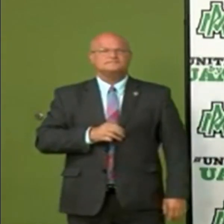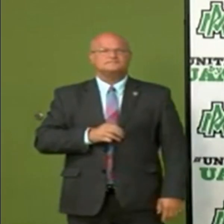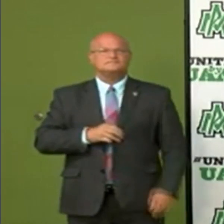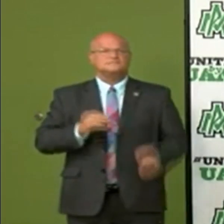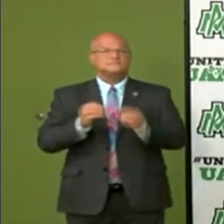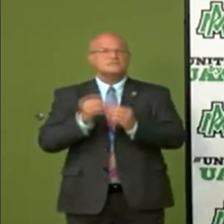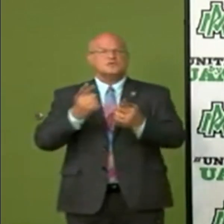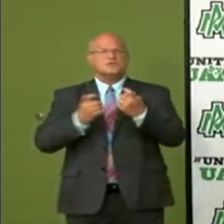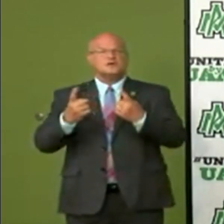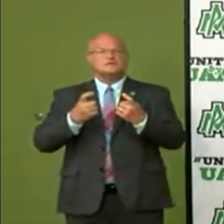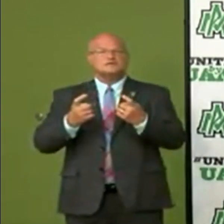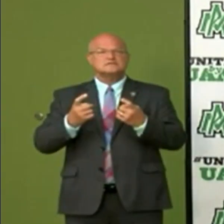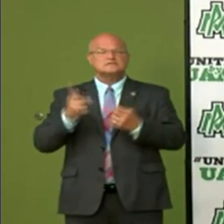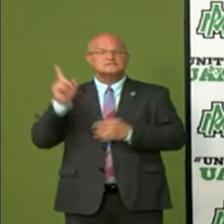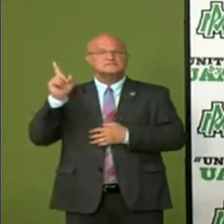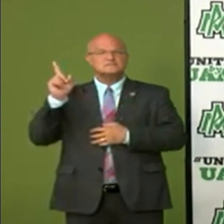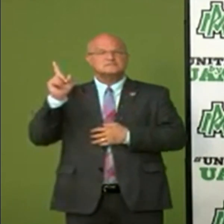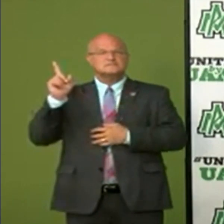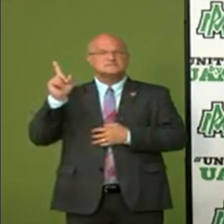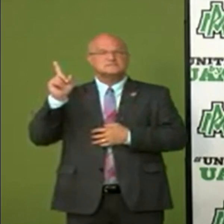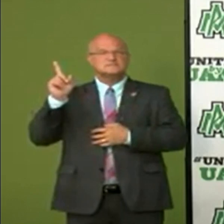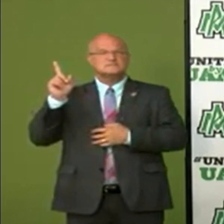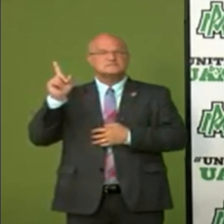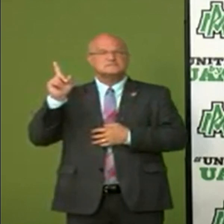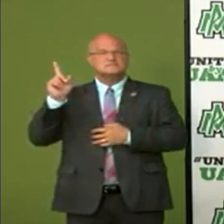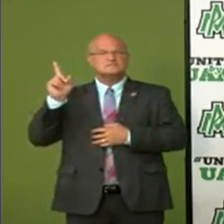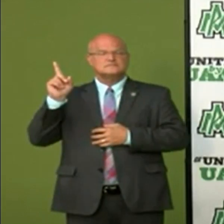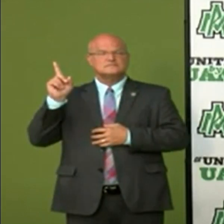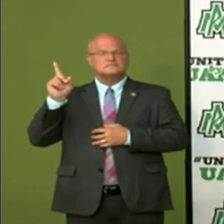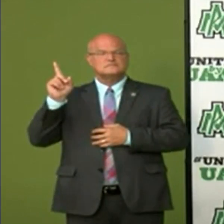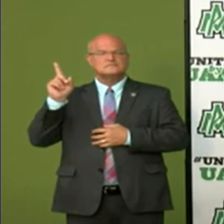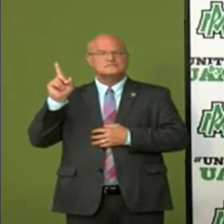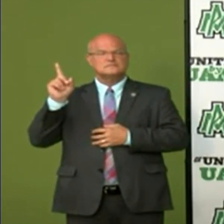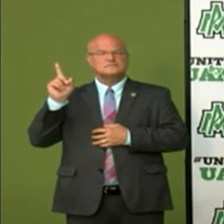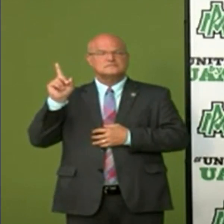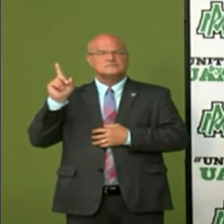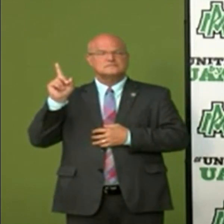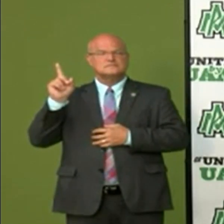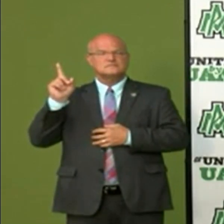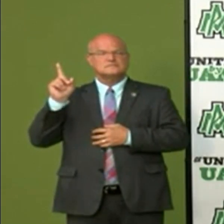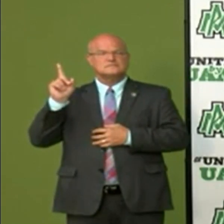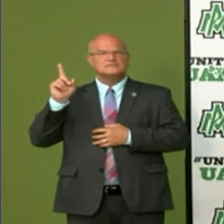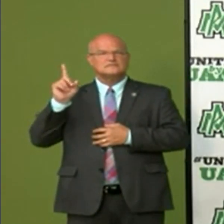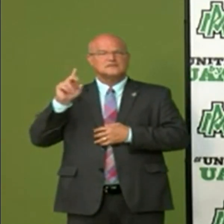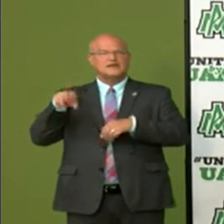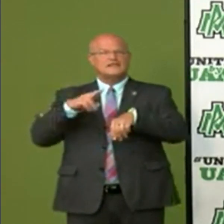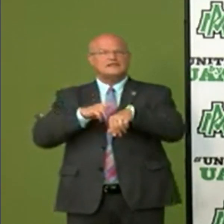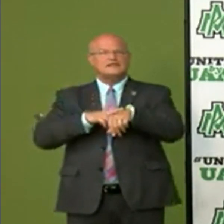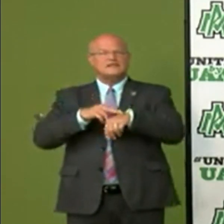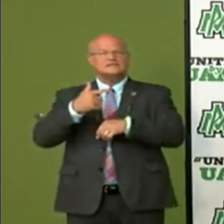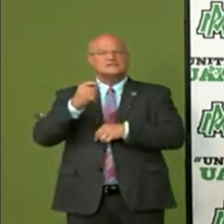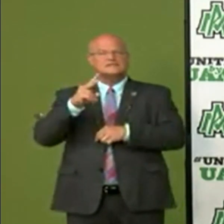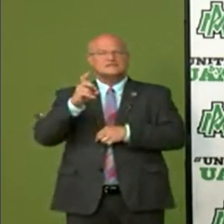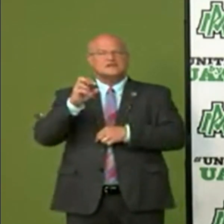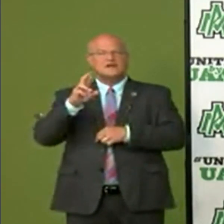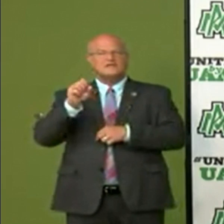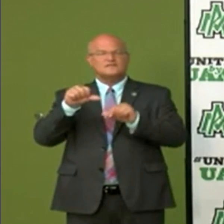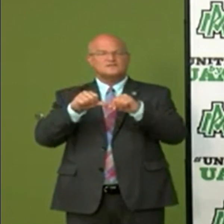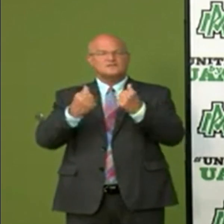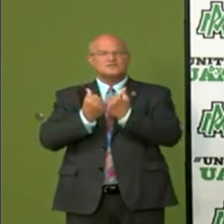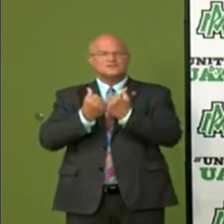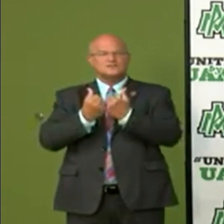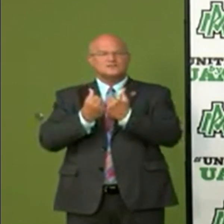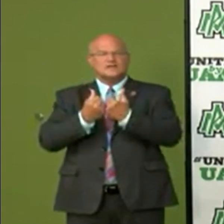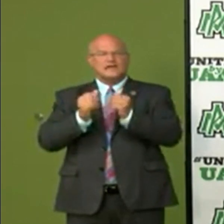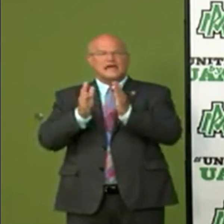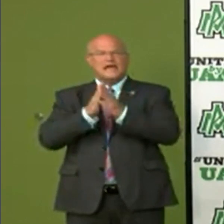Any other questions remotely? Yes, Governor, the National Governors Association, I see, asked the President of the